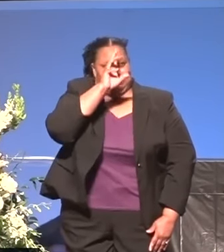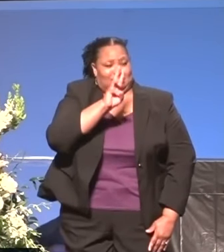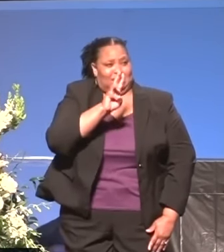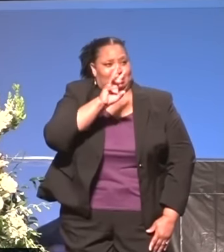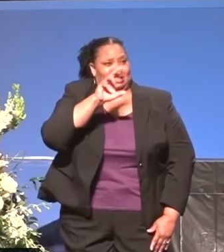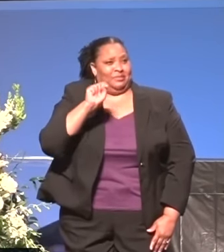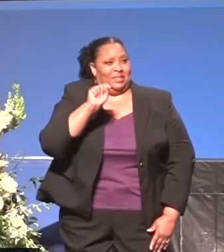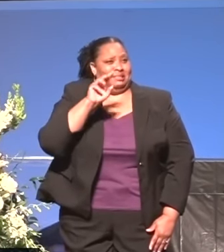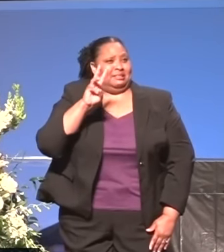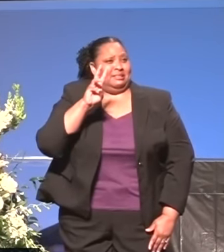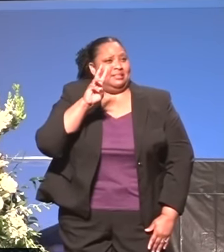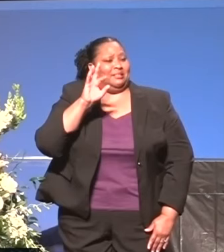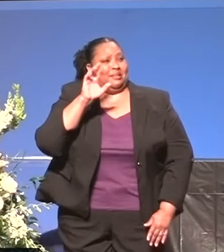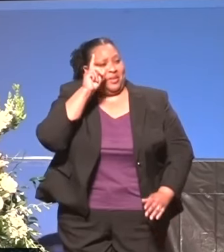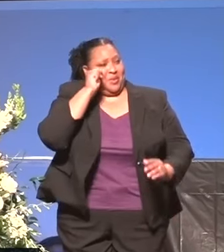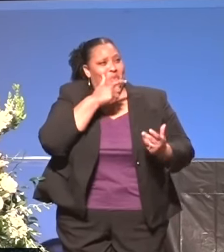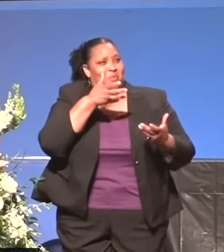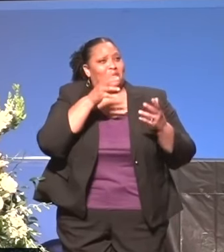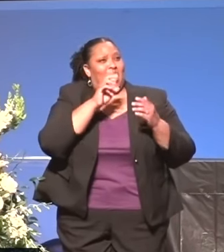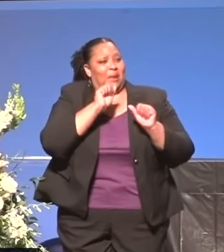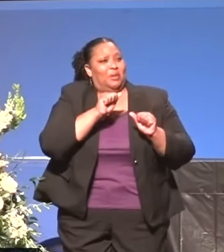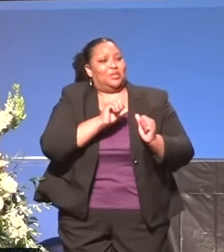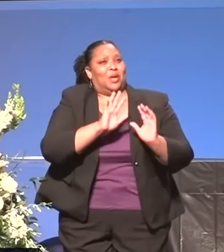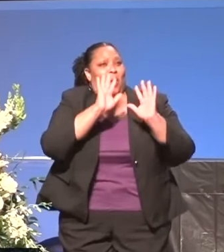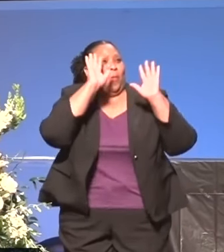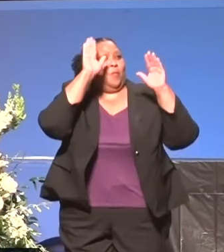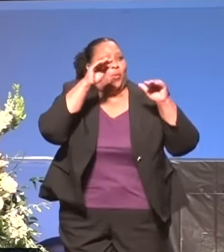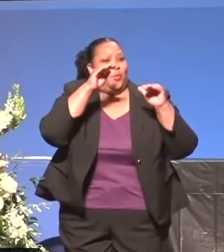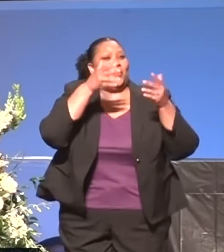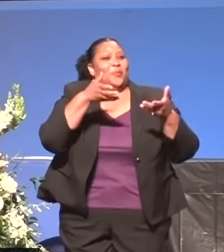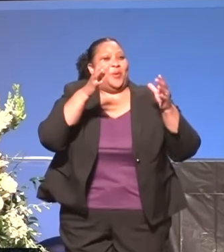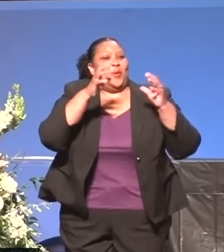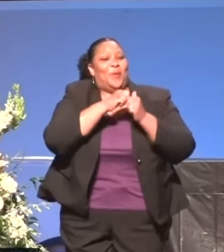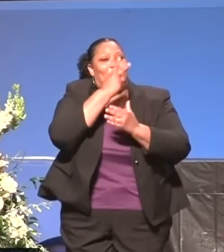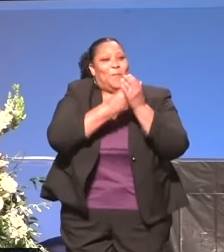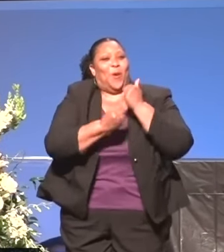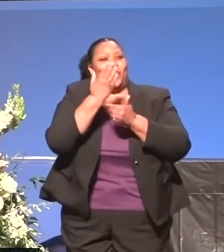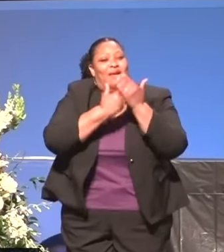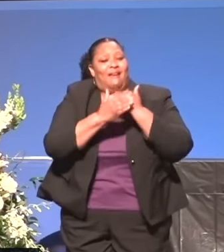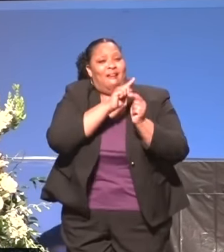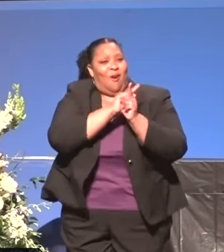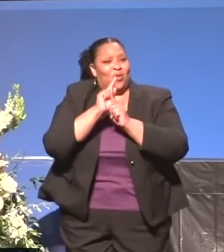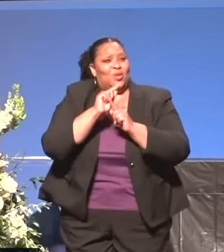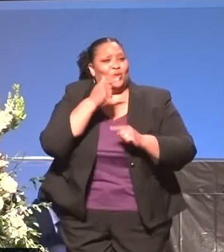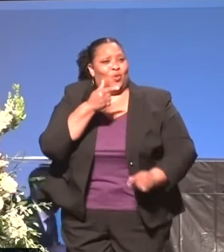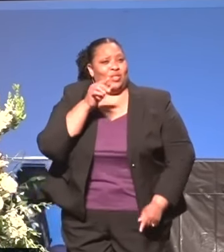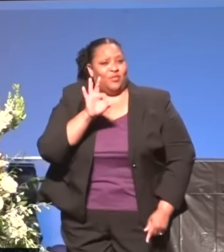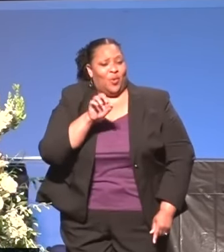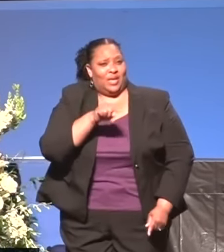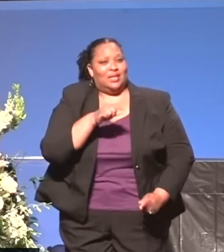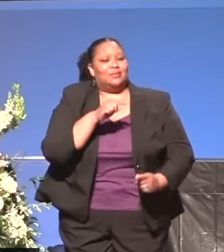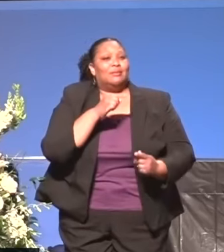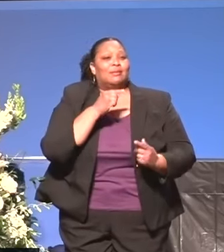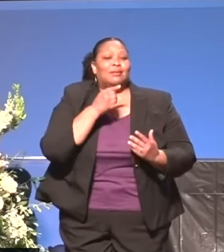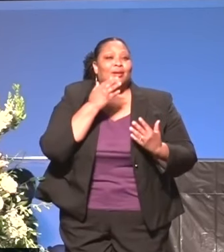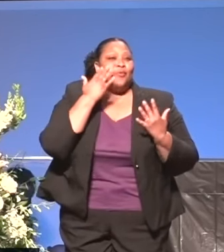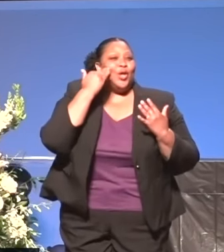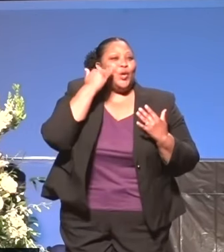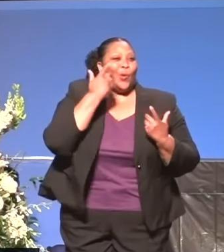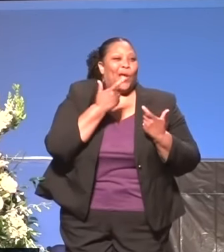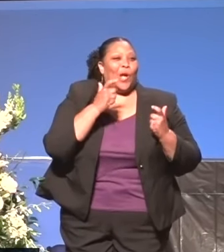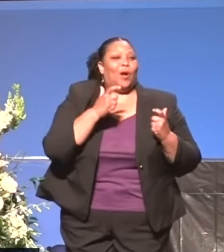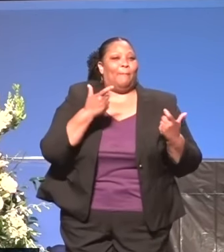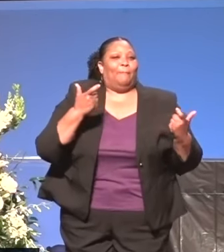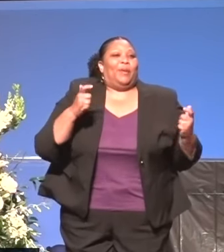forward able to dunk with both hands. And whereas George Floyd, lovingly known as Big